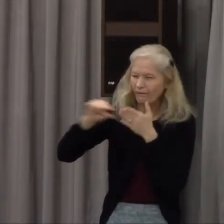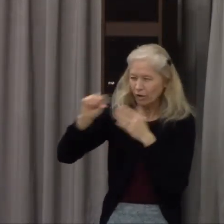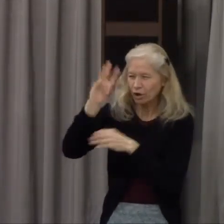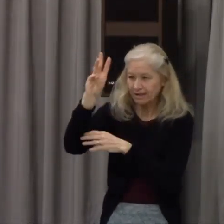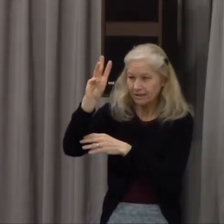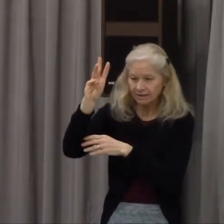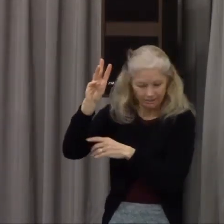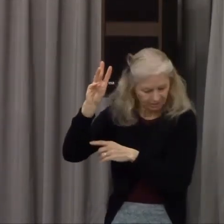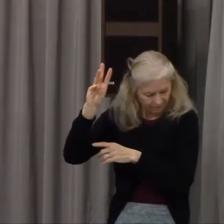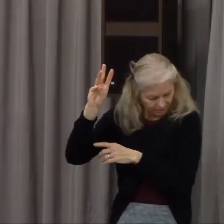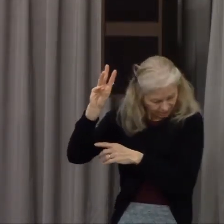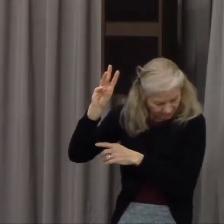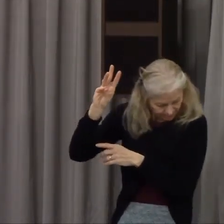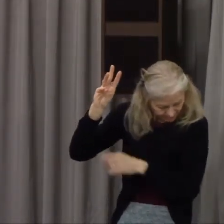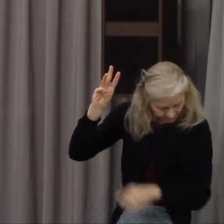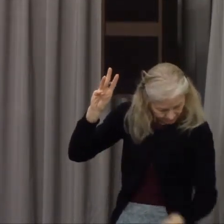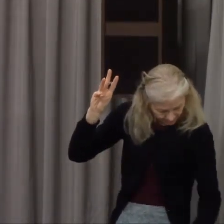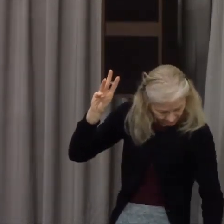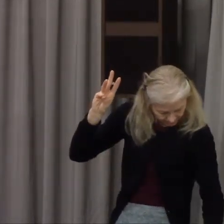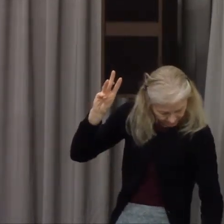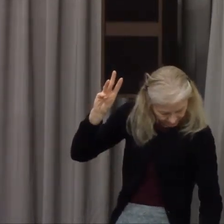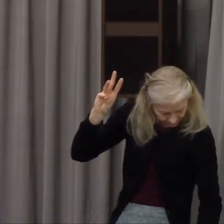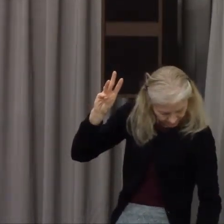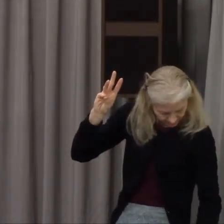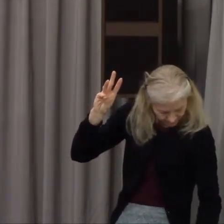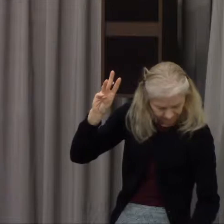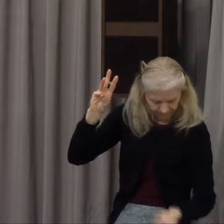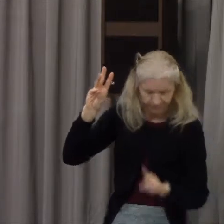Jacob and to restore the preserved of Israel?